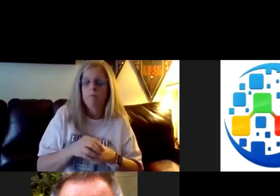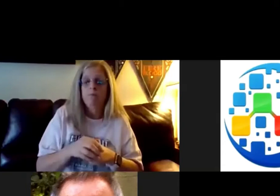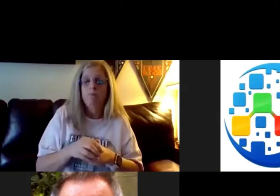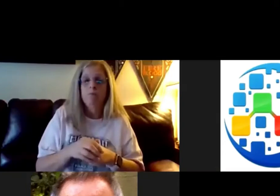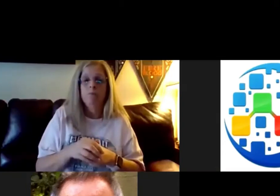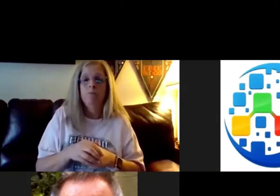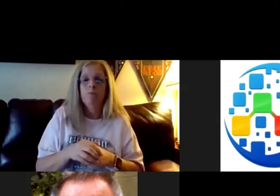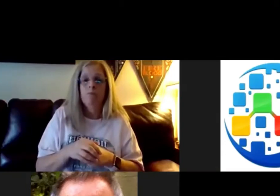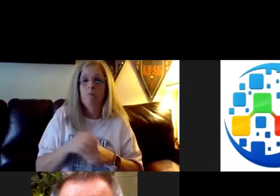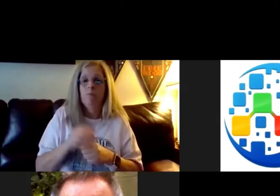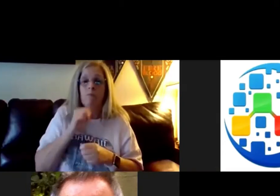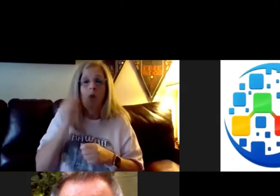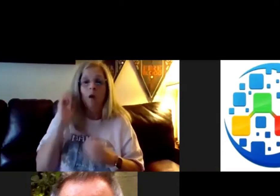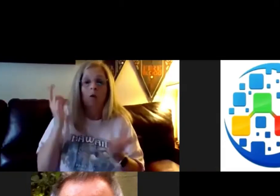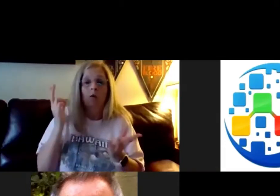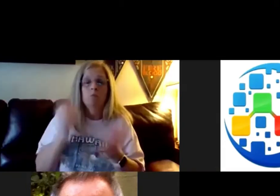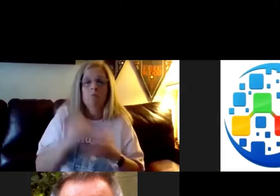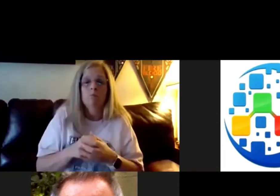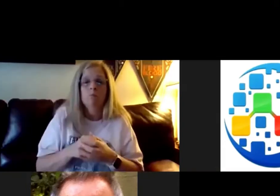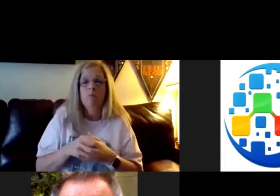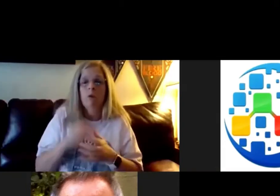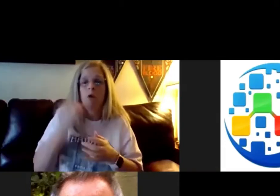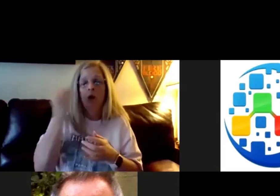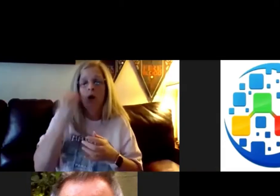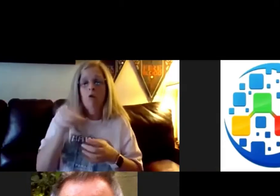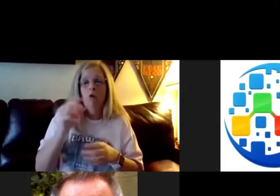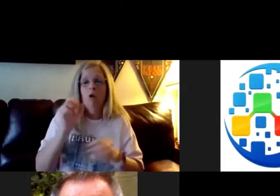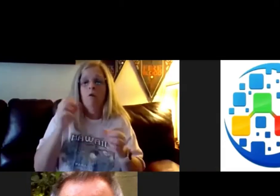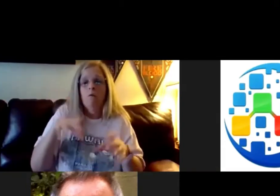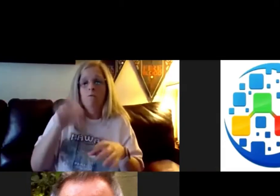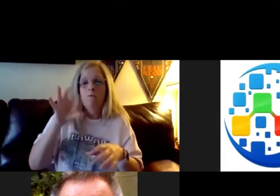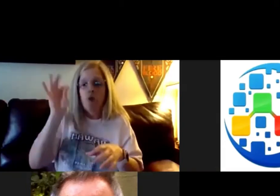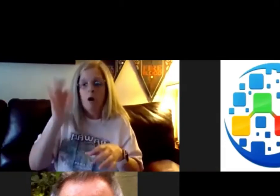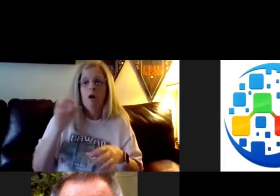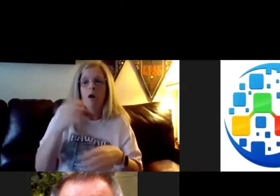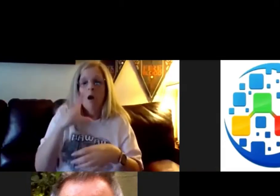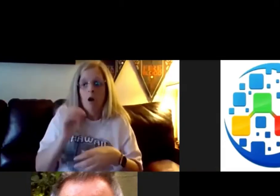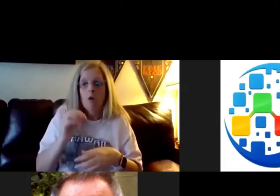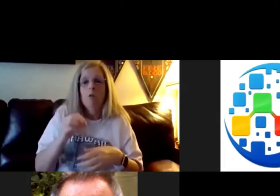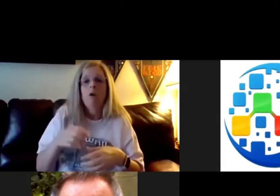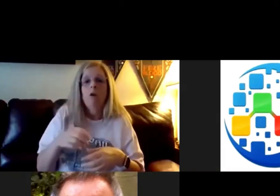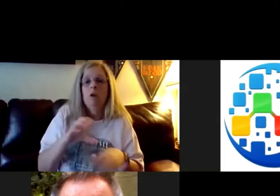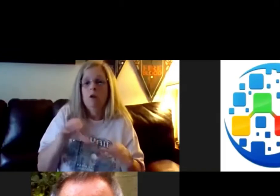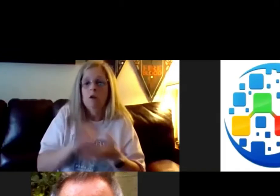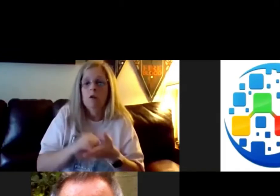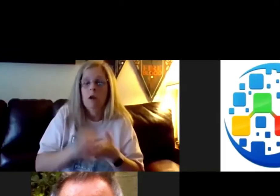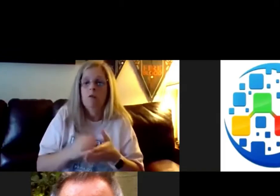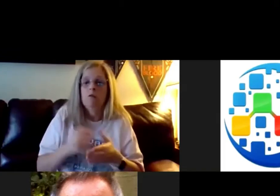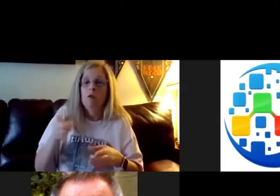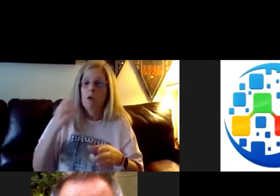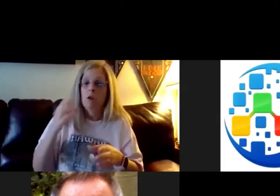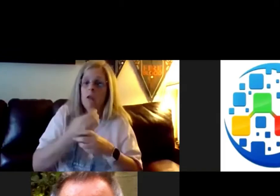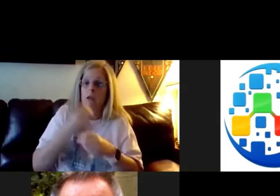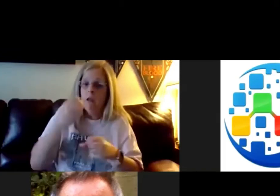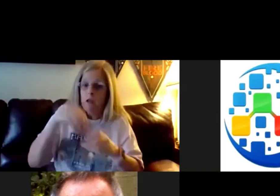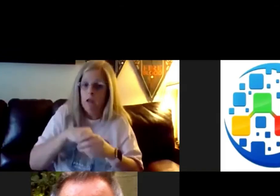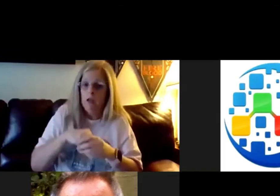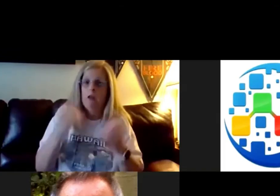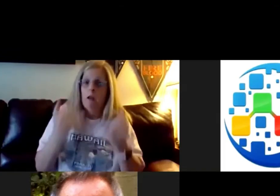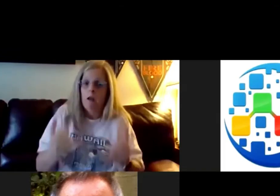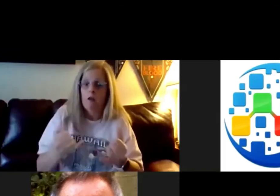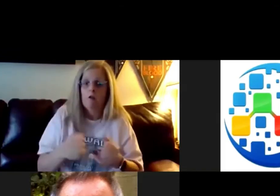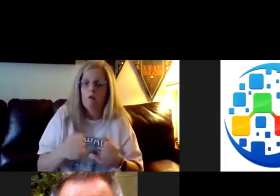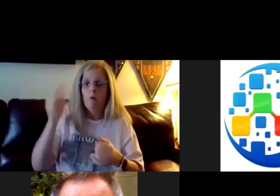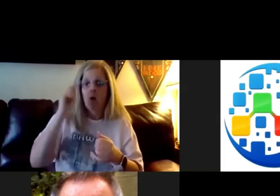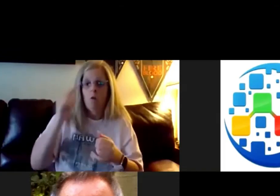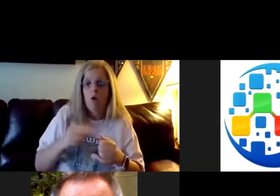That's unheard of. And if you can find a company that does that, you need to get in and get in now. We will never